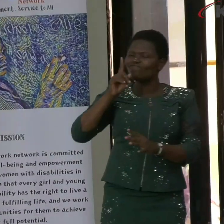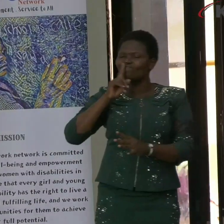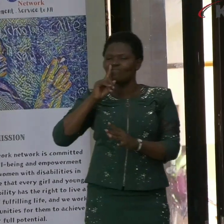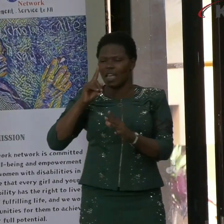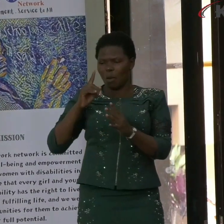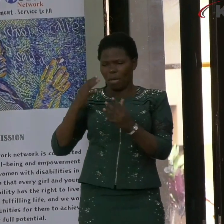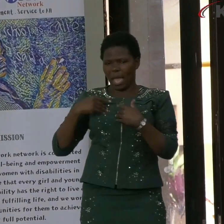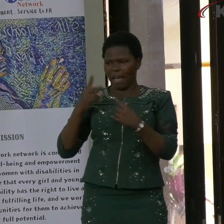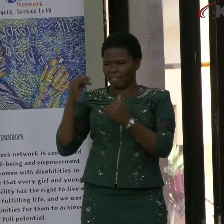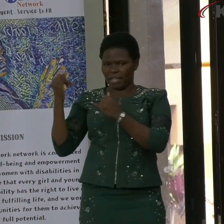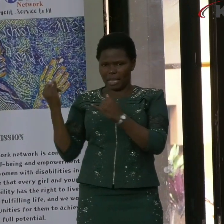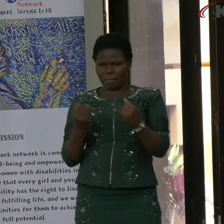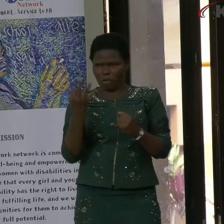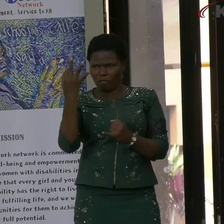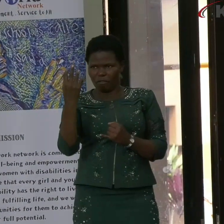I want to know,